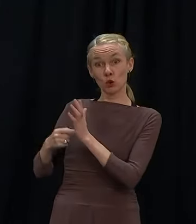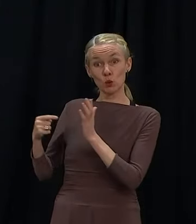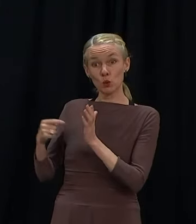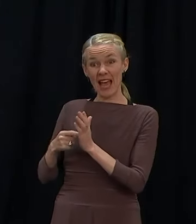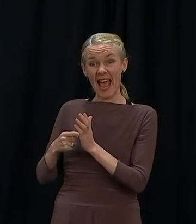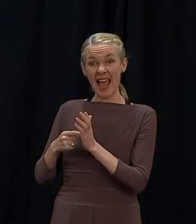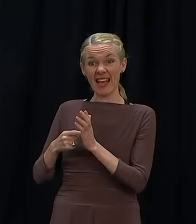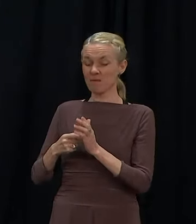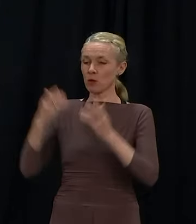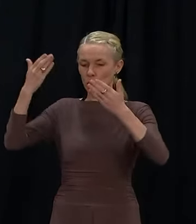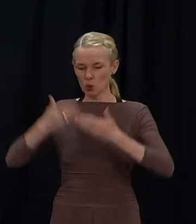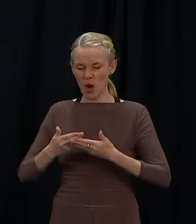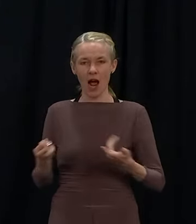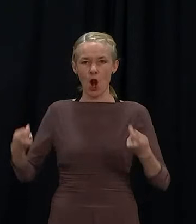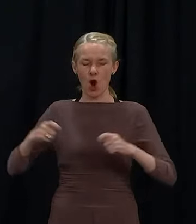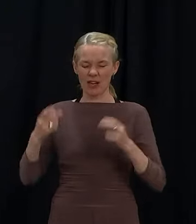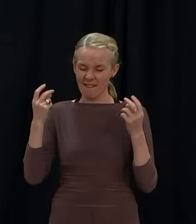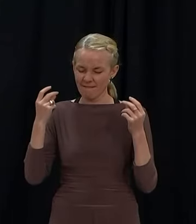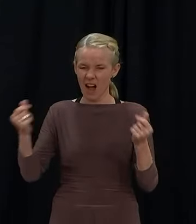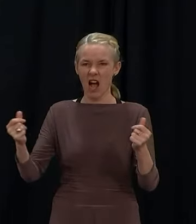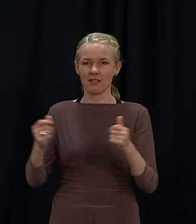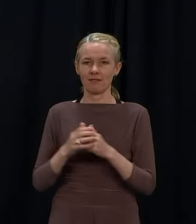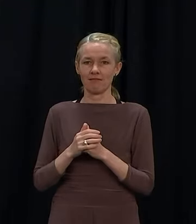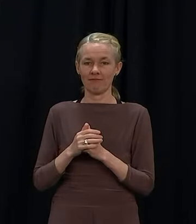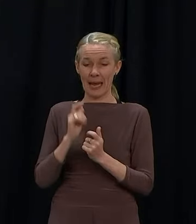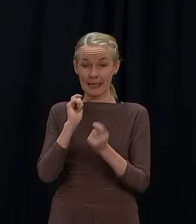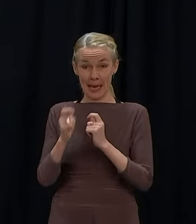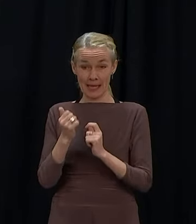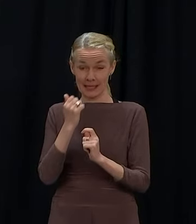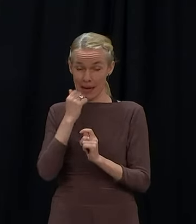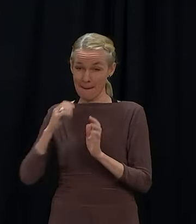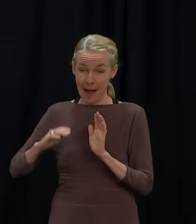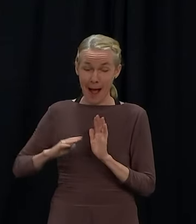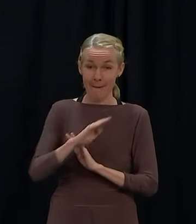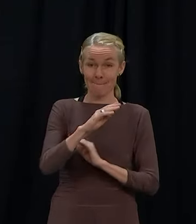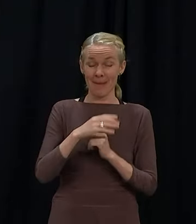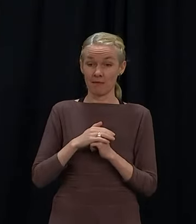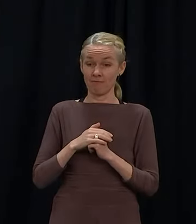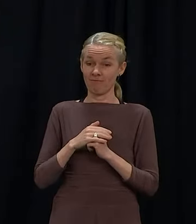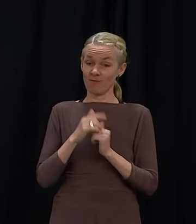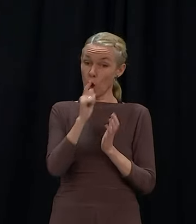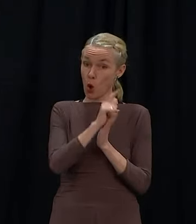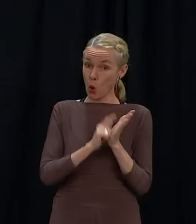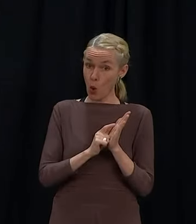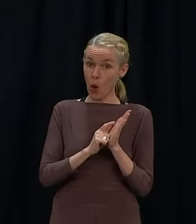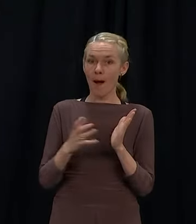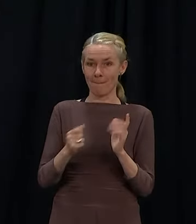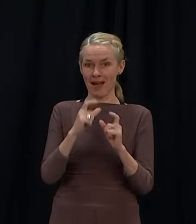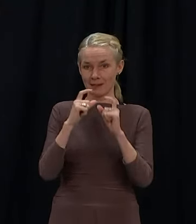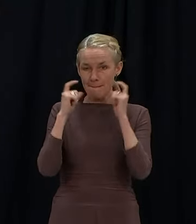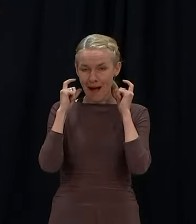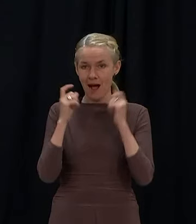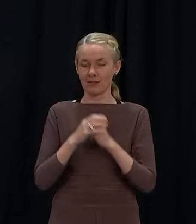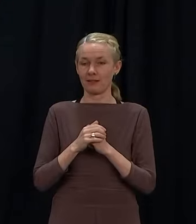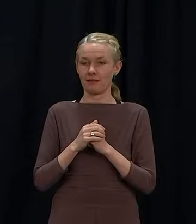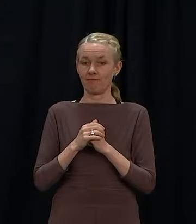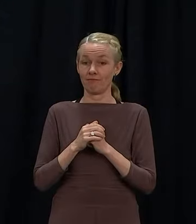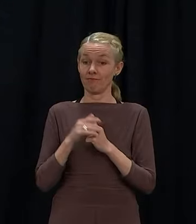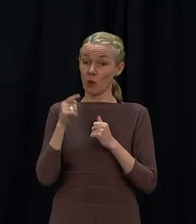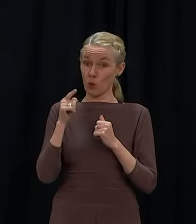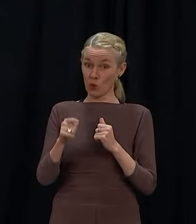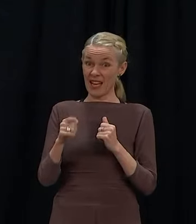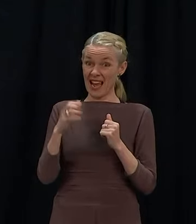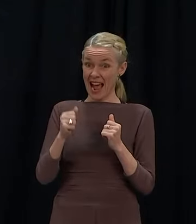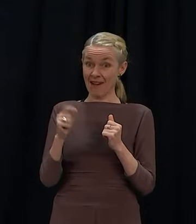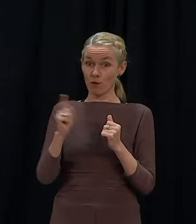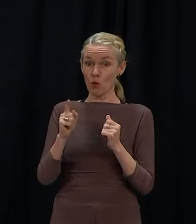massive increase in testing, mask wearing requirements. We're treating a larger number of people as contacts, as you've heard, in fact,